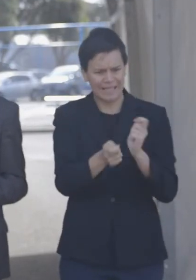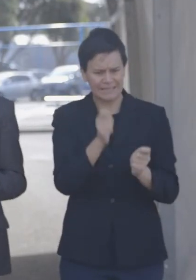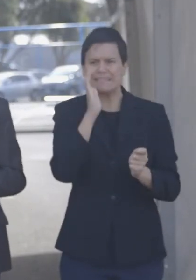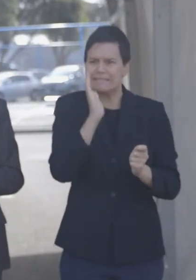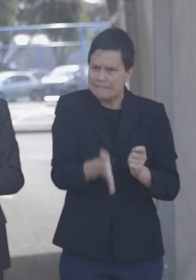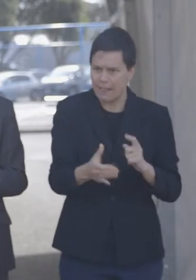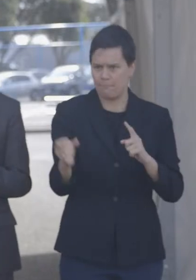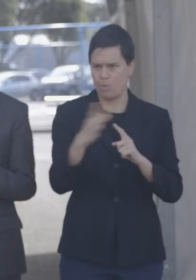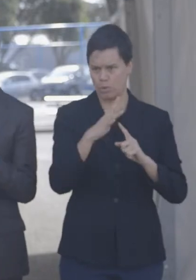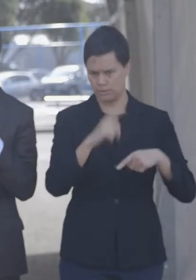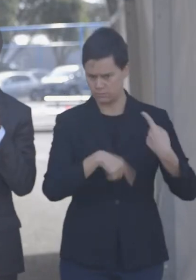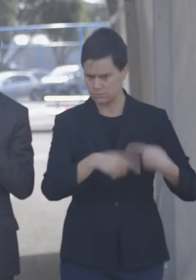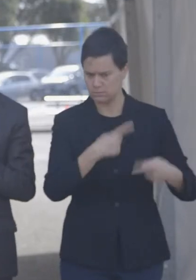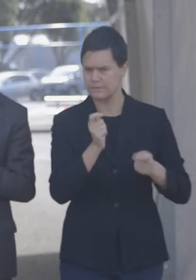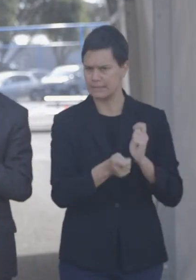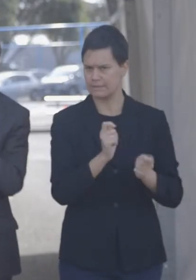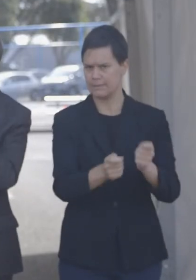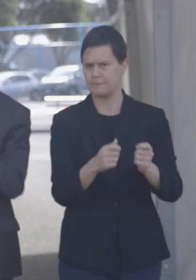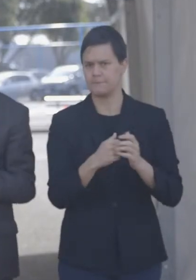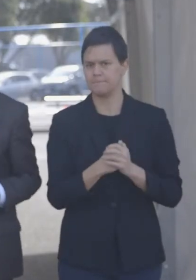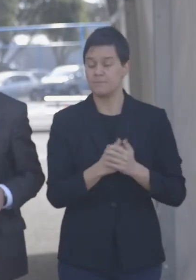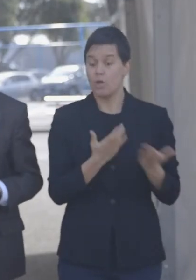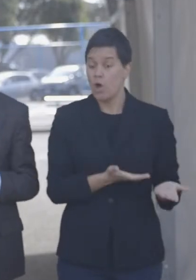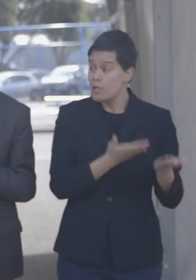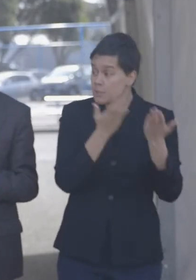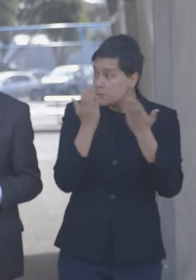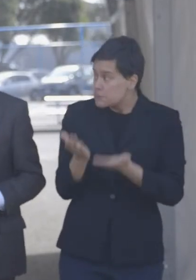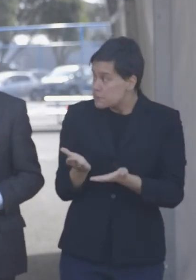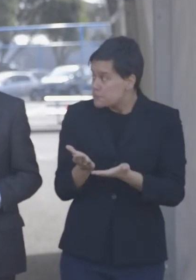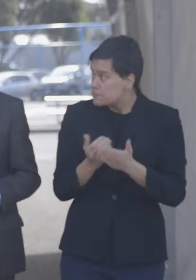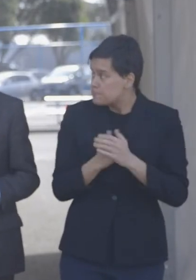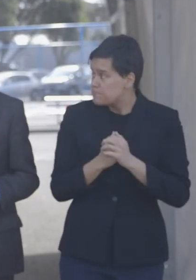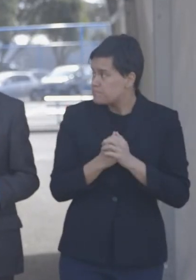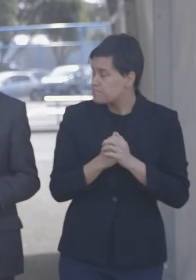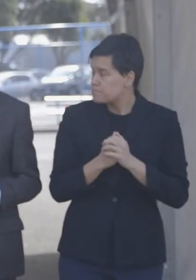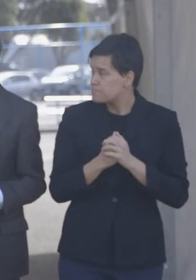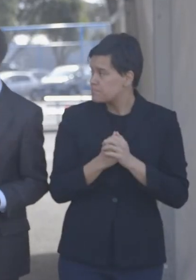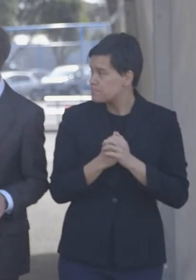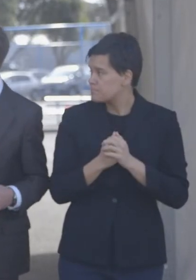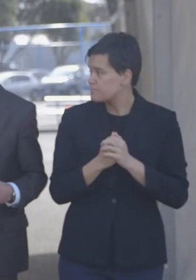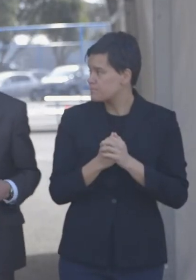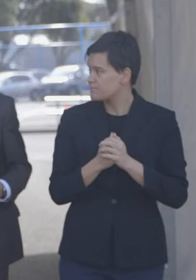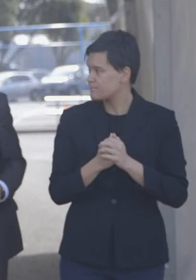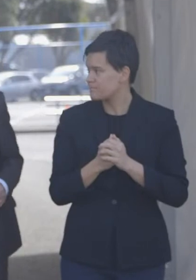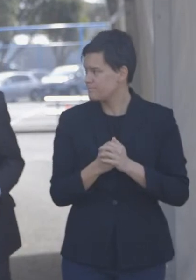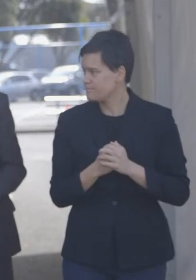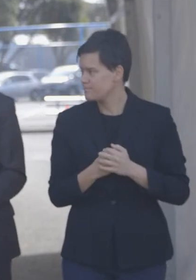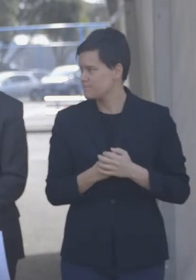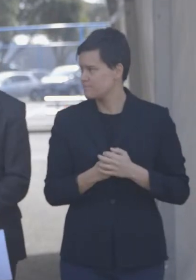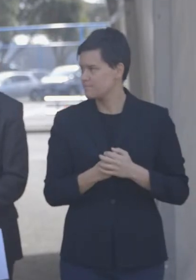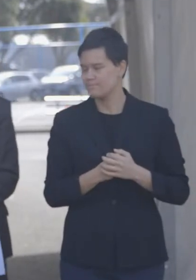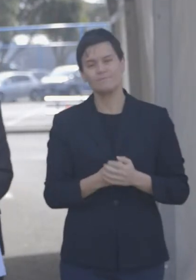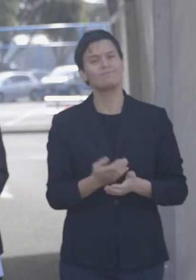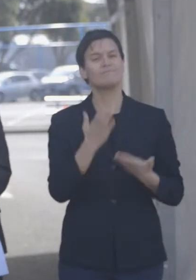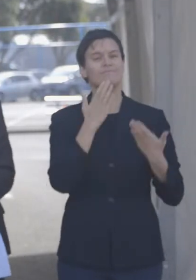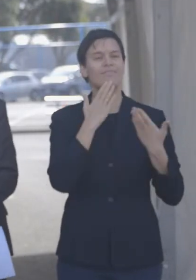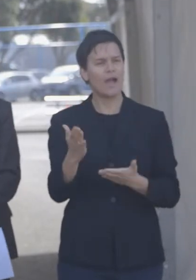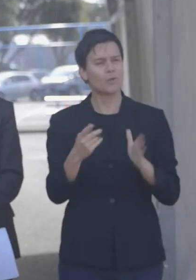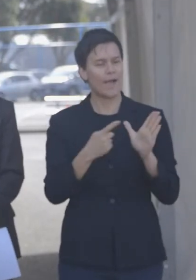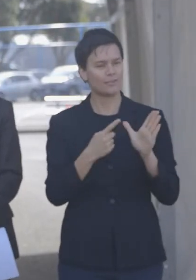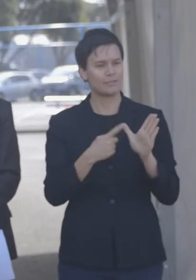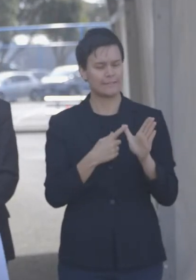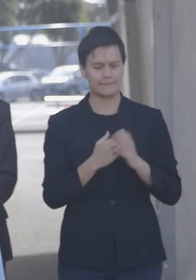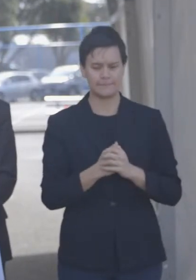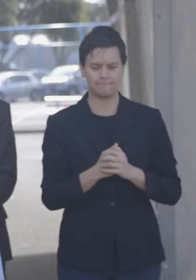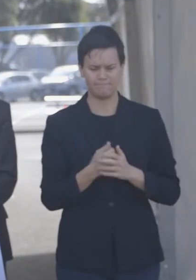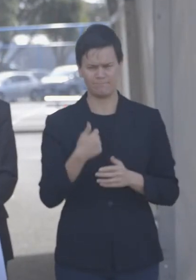make a few comments about the experience of the DHB and the PHO over the last few months. Thank you, Ashley. Just really want to talk about what it